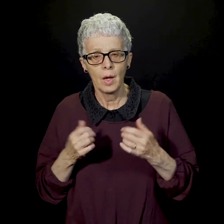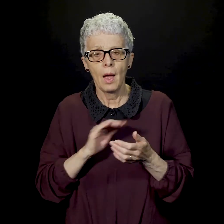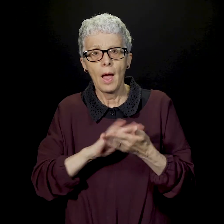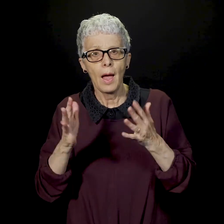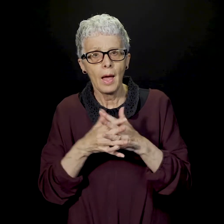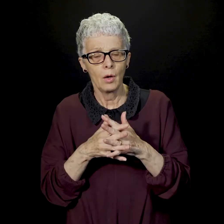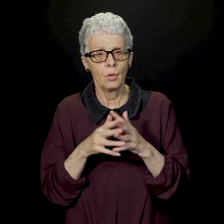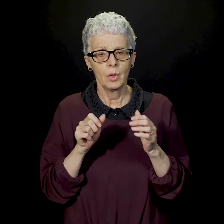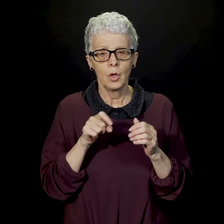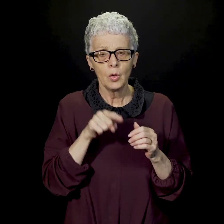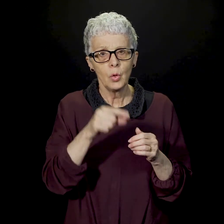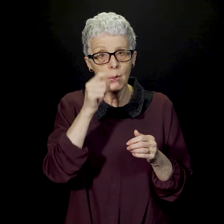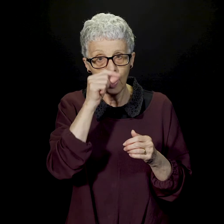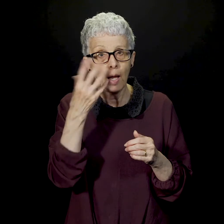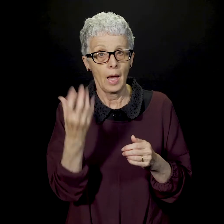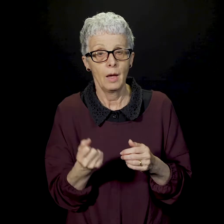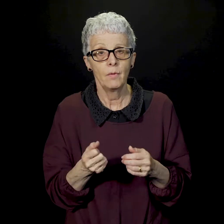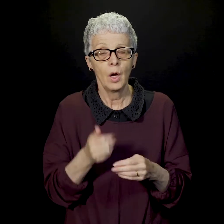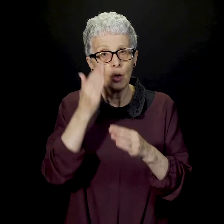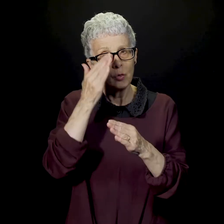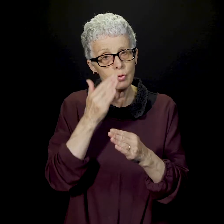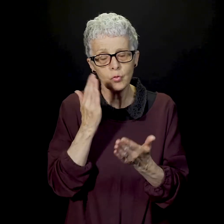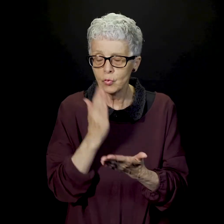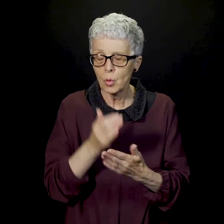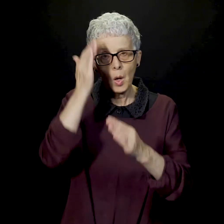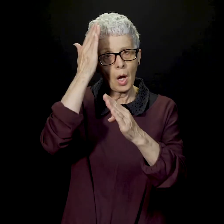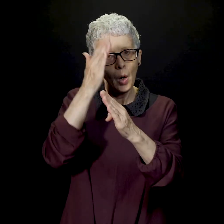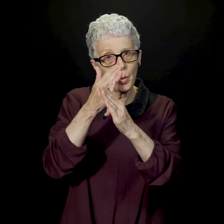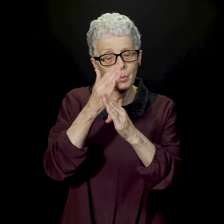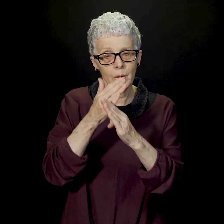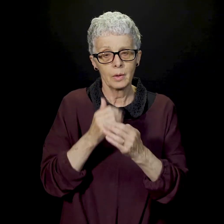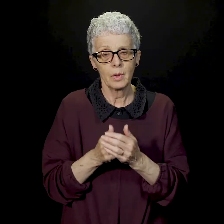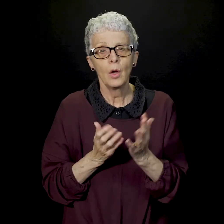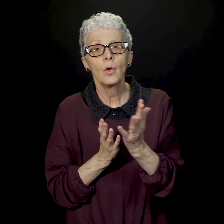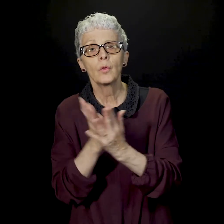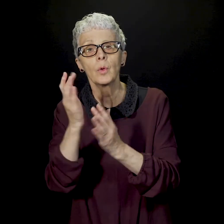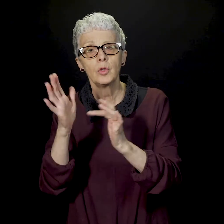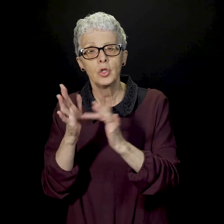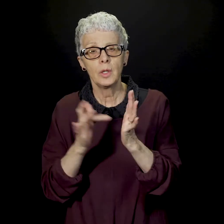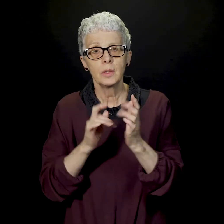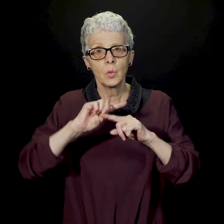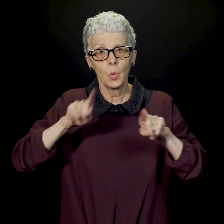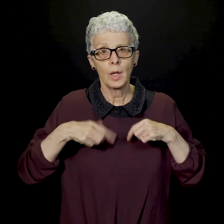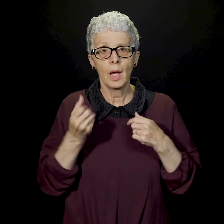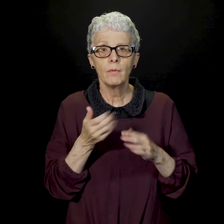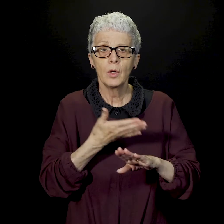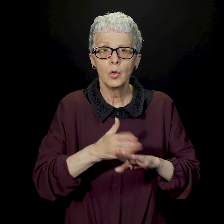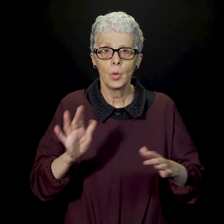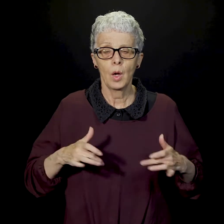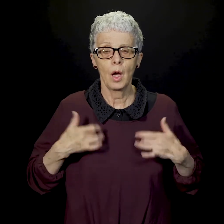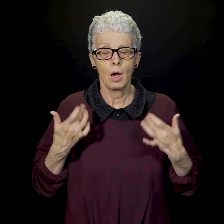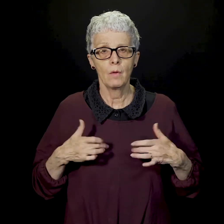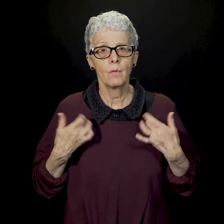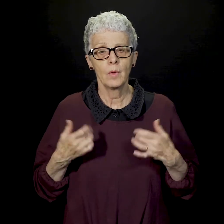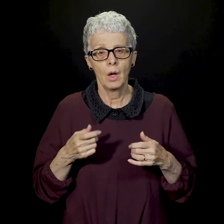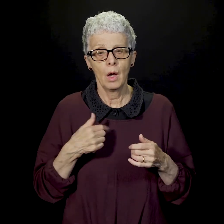that is expressed, there is hope. There is hope. Through Jesus, we're offered a new life. And I would